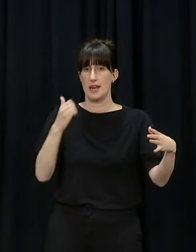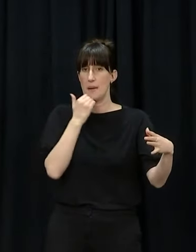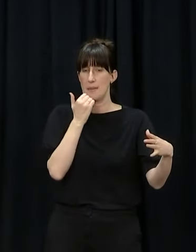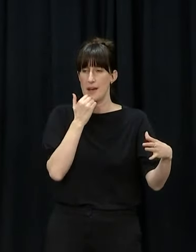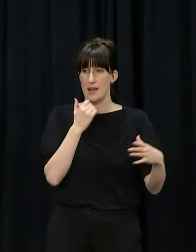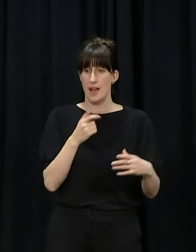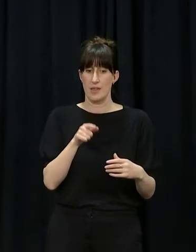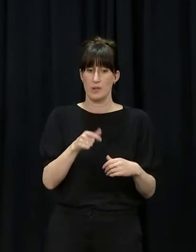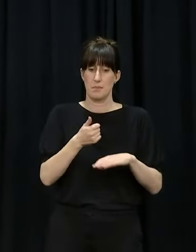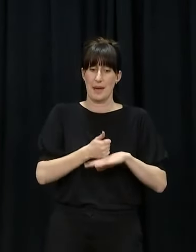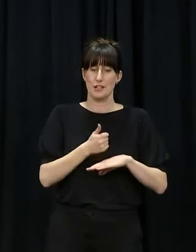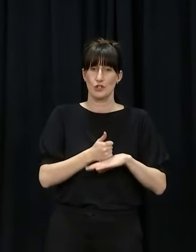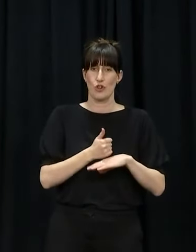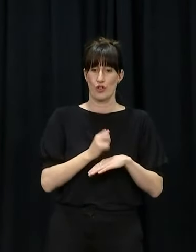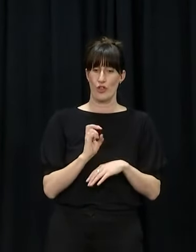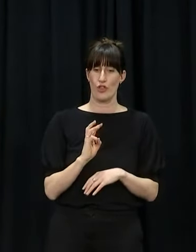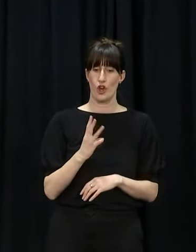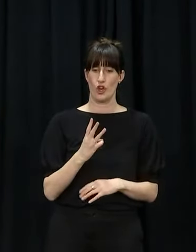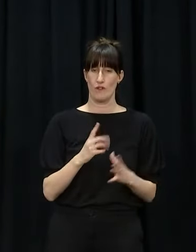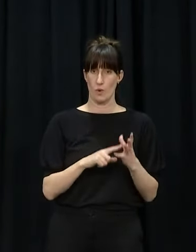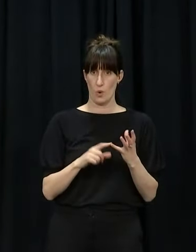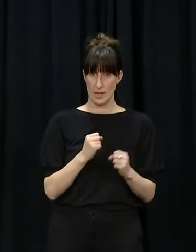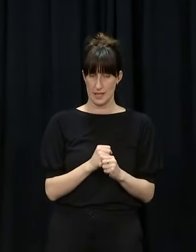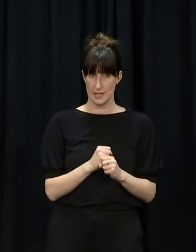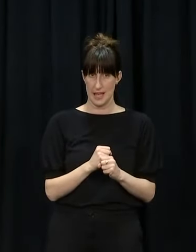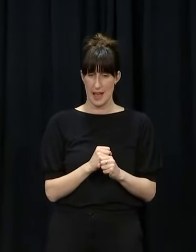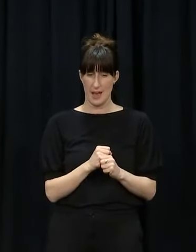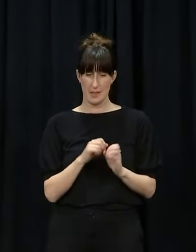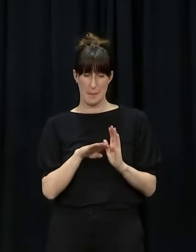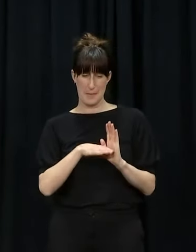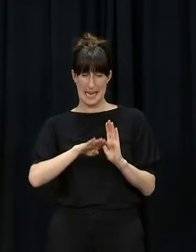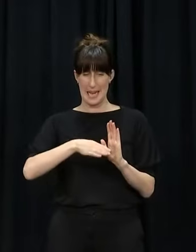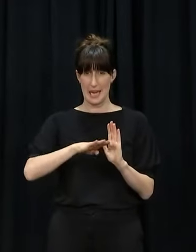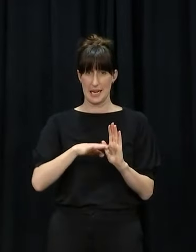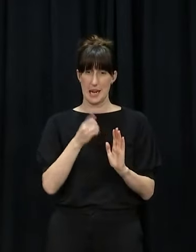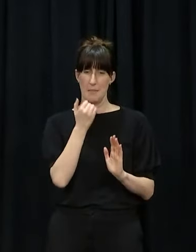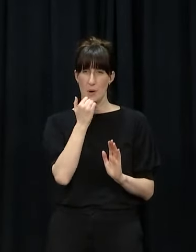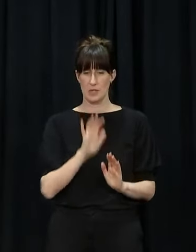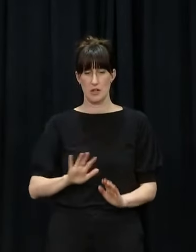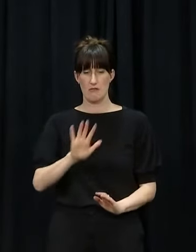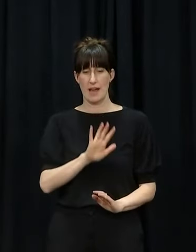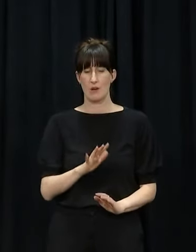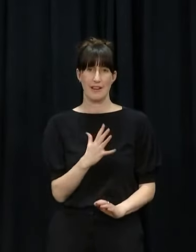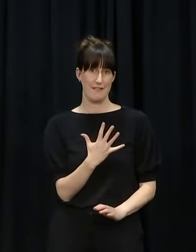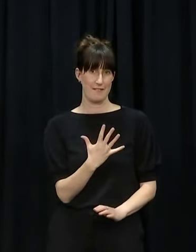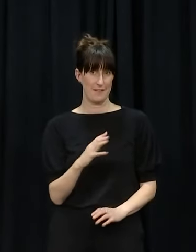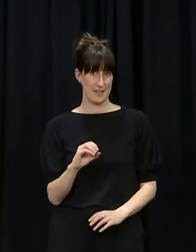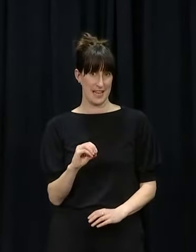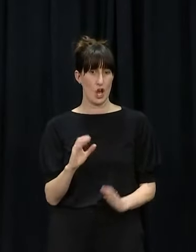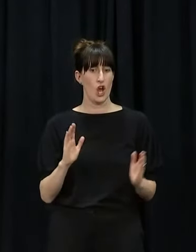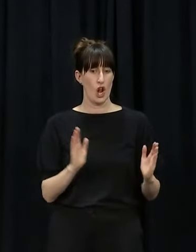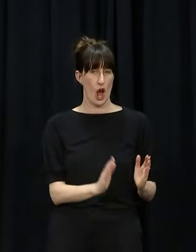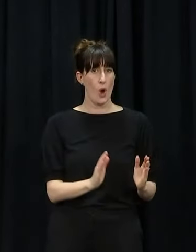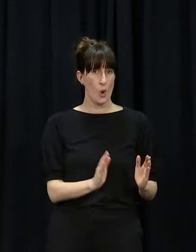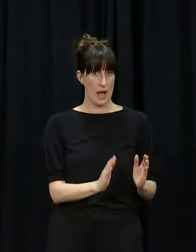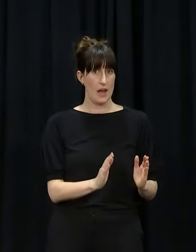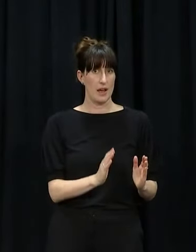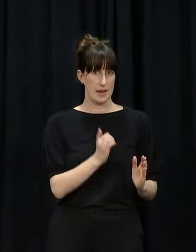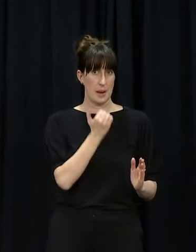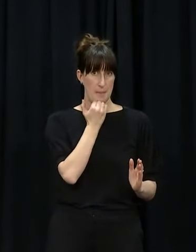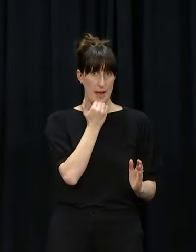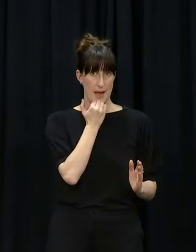3 August date. And the median number it came up with was somewhere actually around 50, so more at the lower end of the number I gave